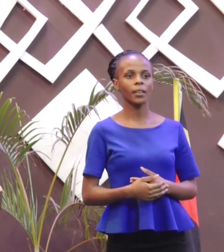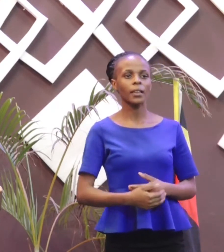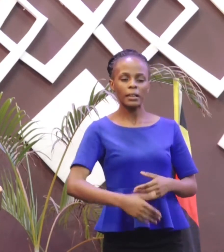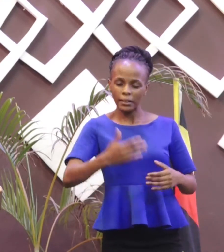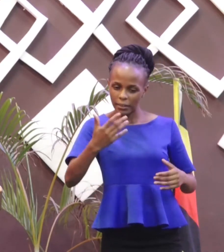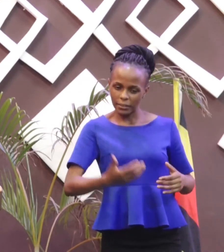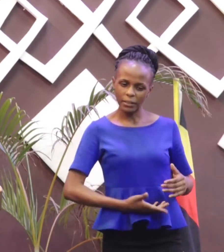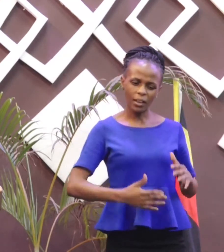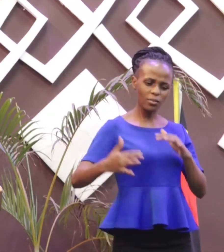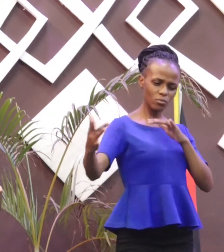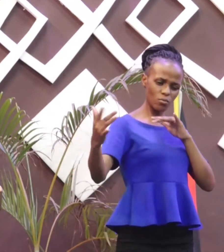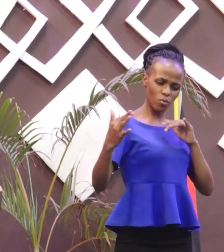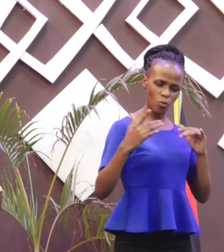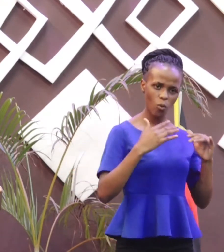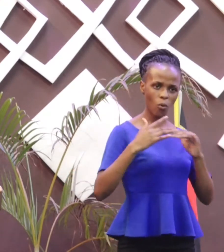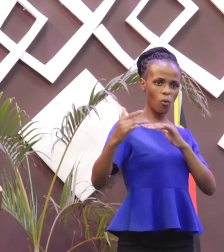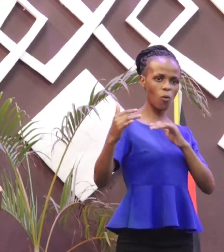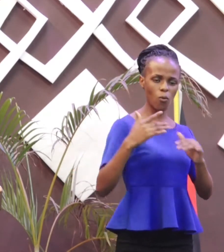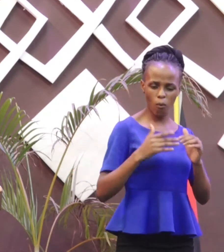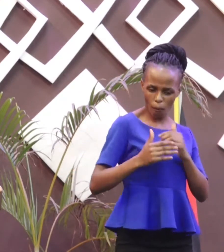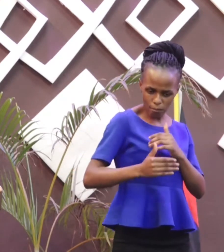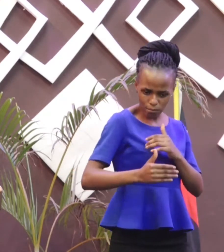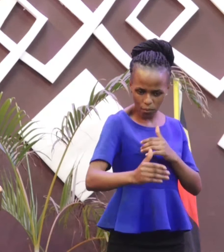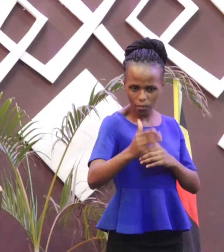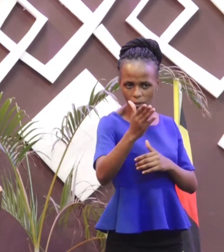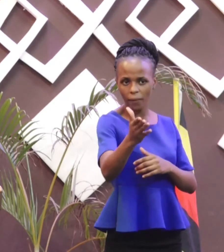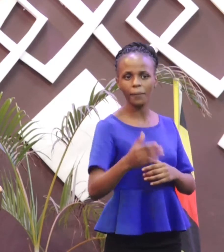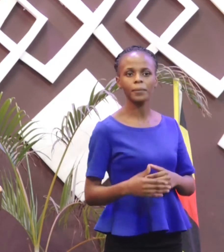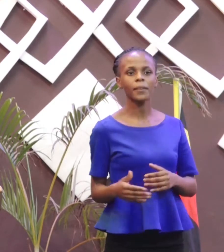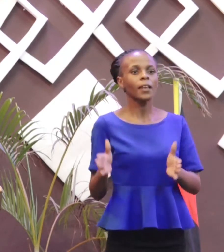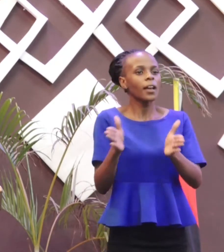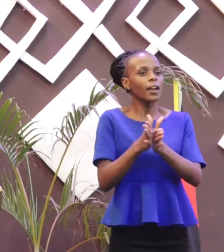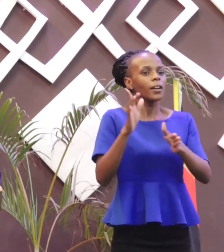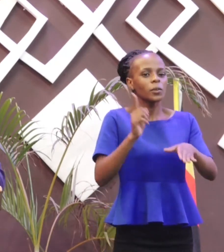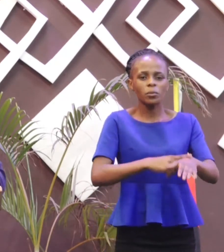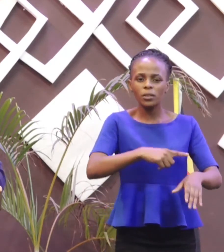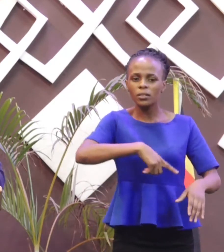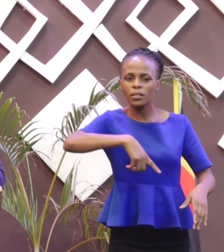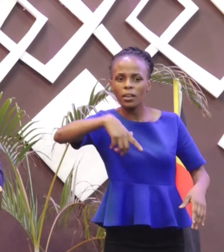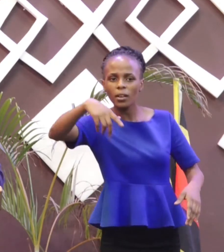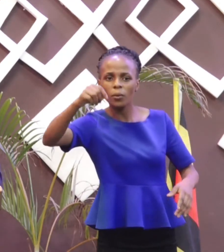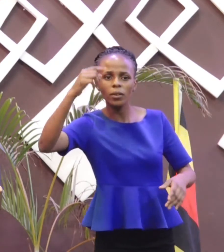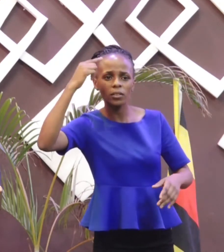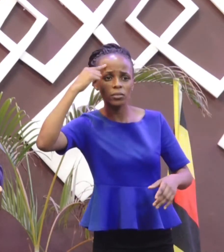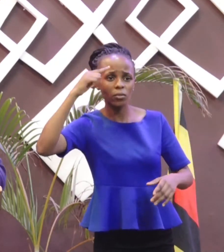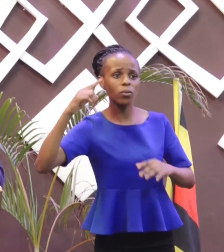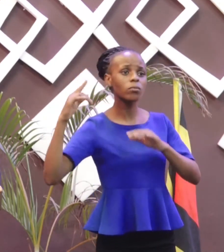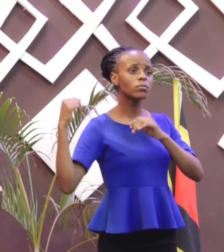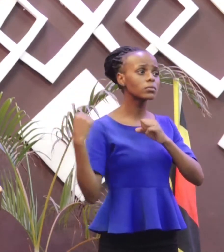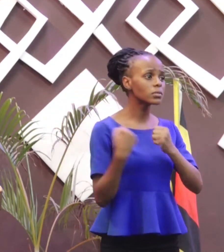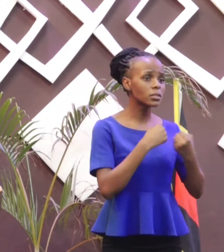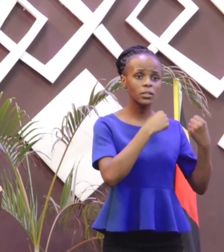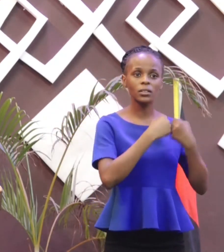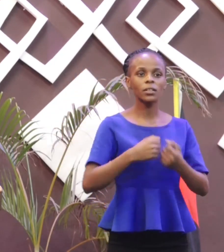a battle before them. Baalina olutalo lwe baalina okulwana. And when they went to the battle, bwe baagenda mu lutalo luno,